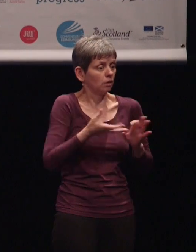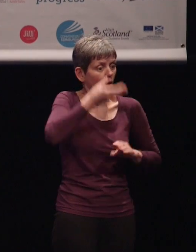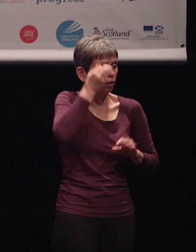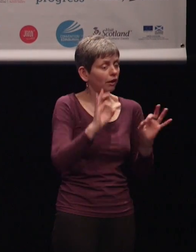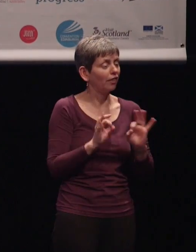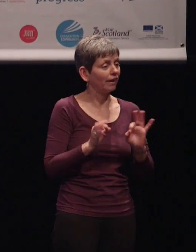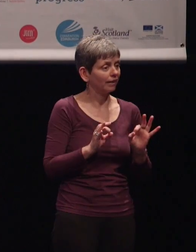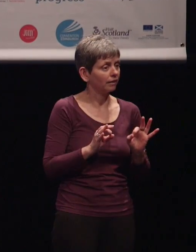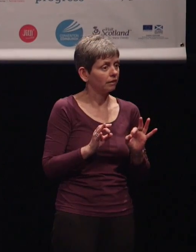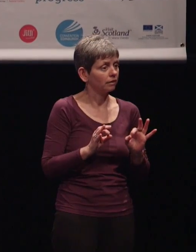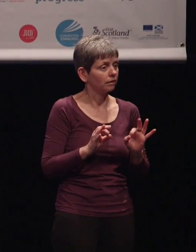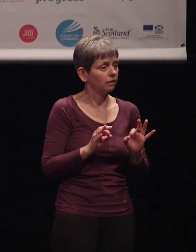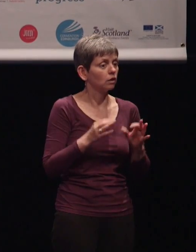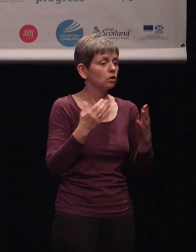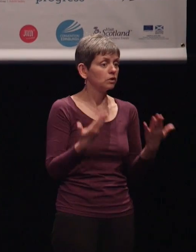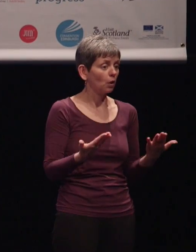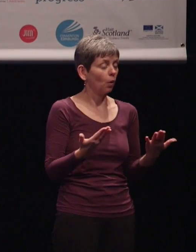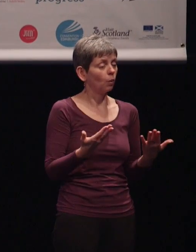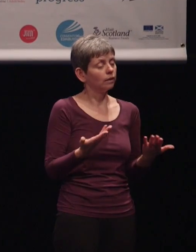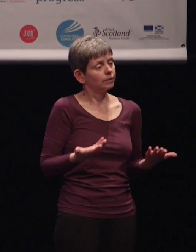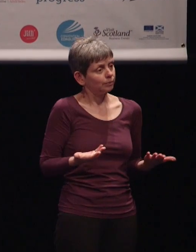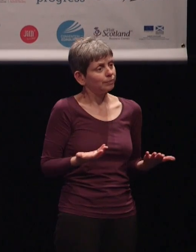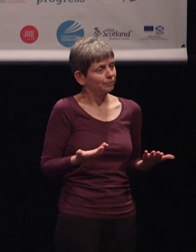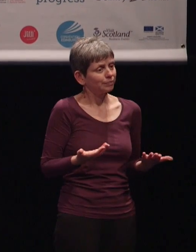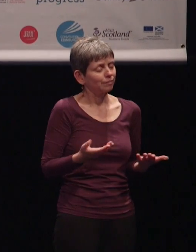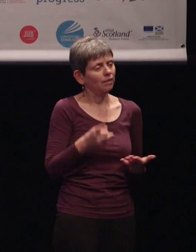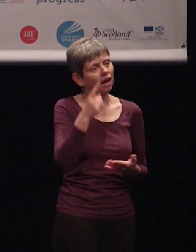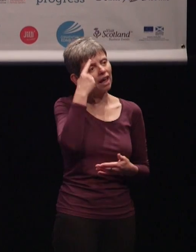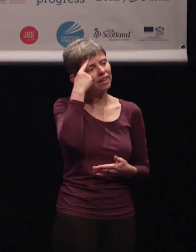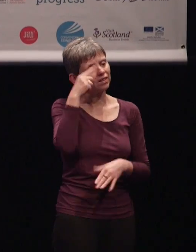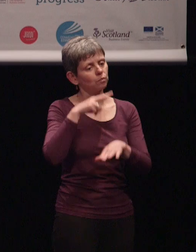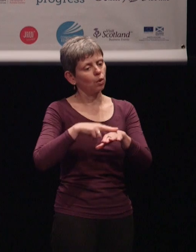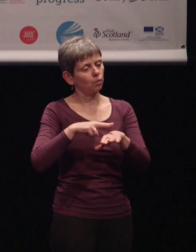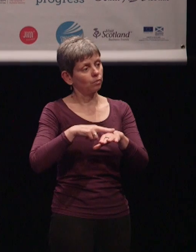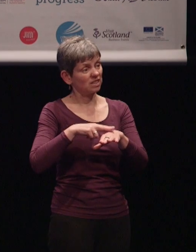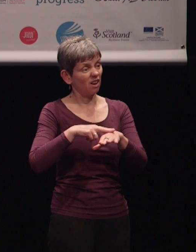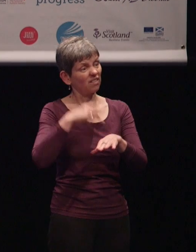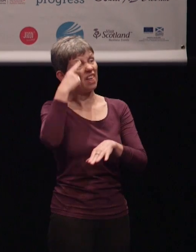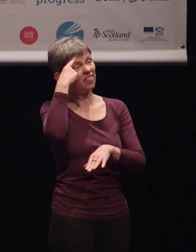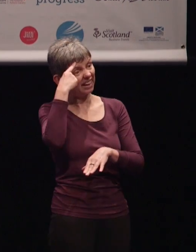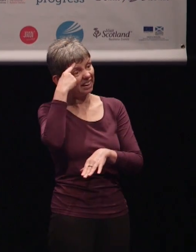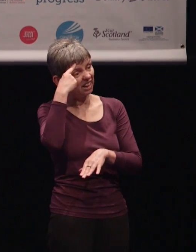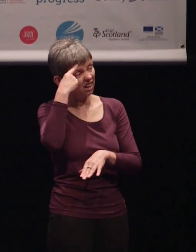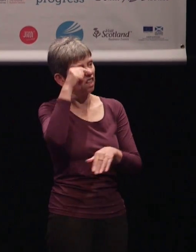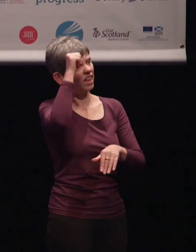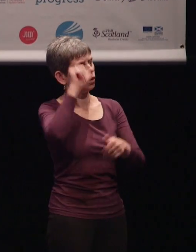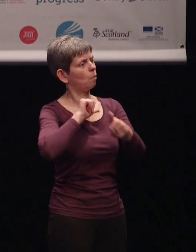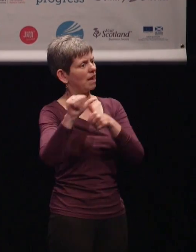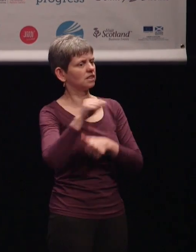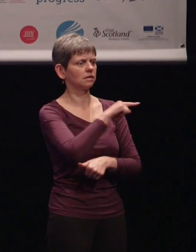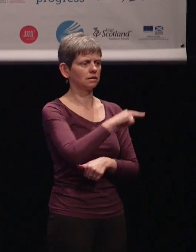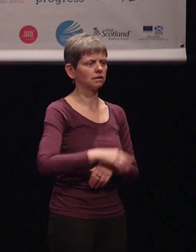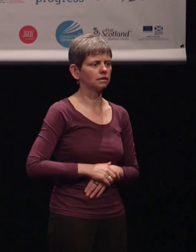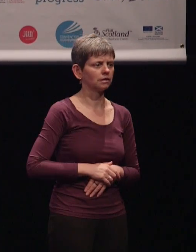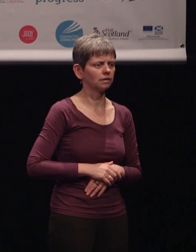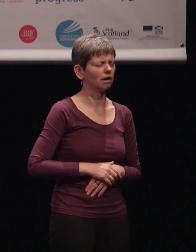So a pitfall for staff is absolutely that they think they know what is best for their client or student.